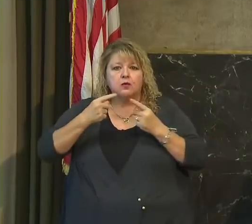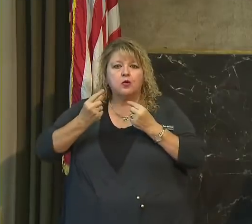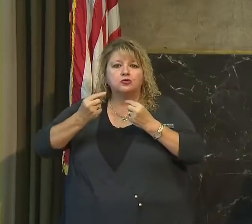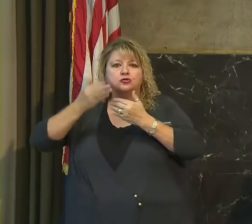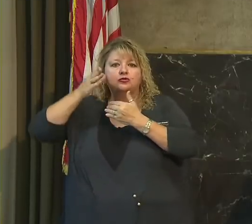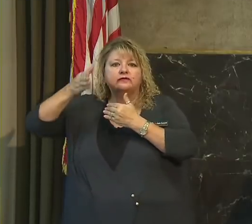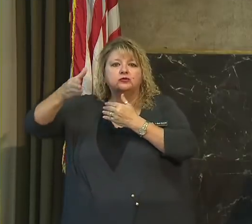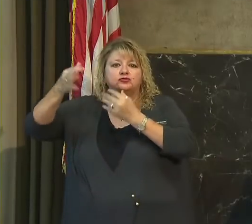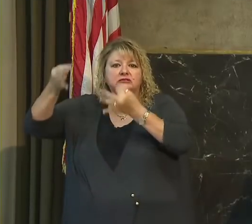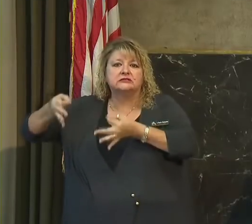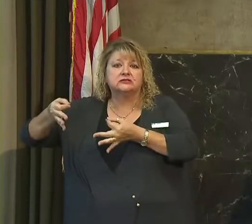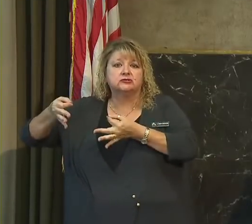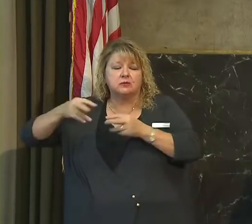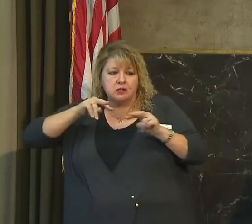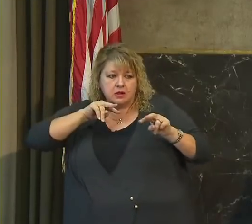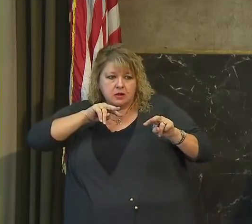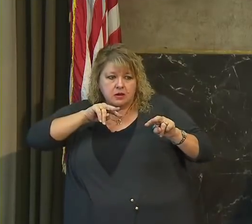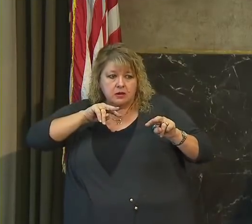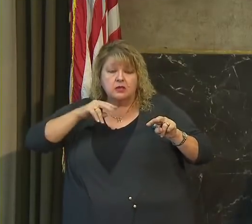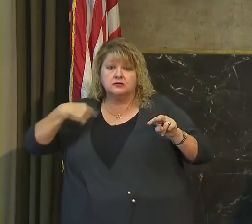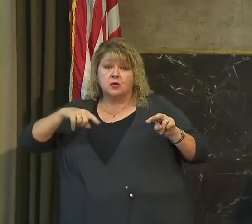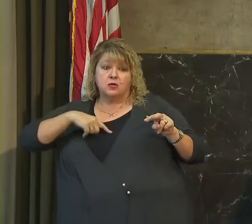that information.